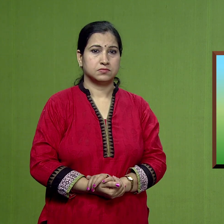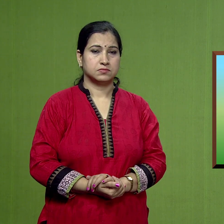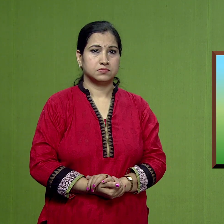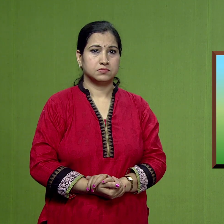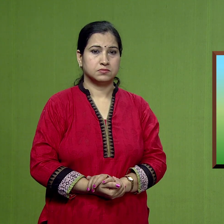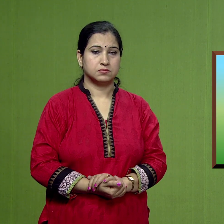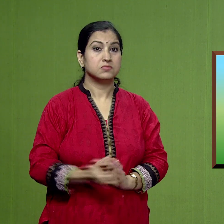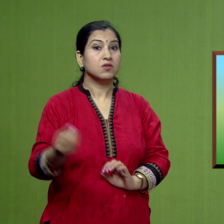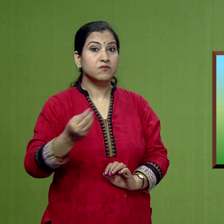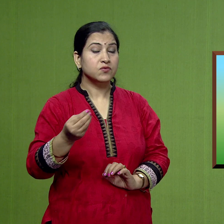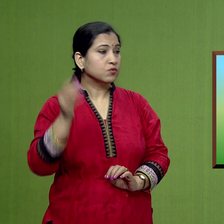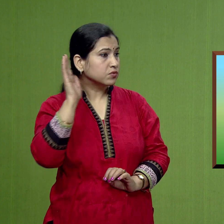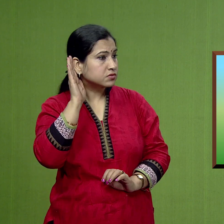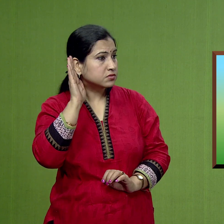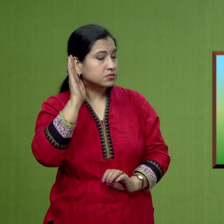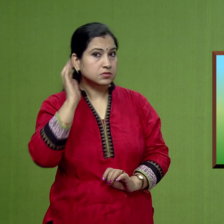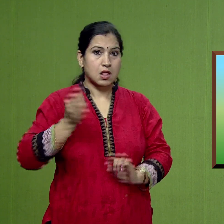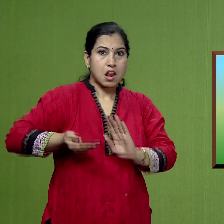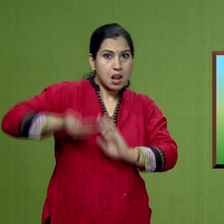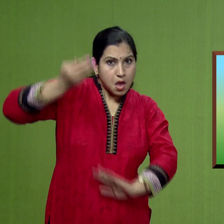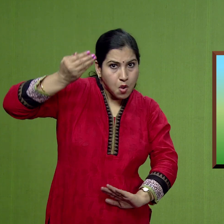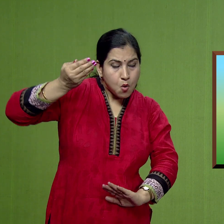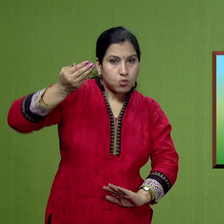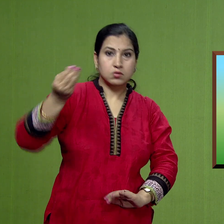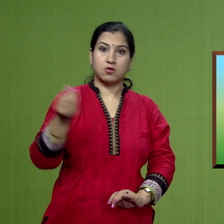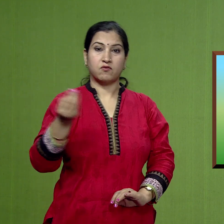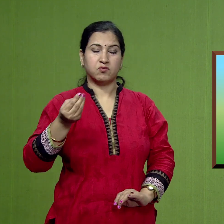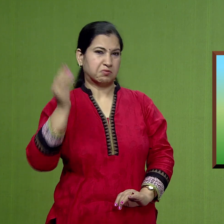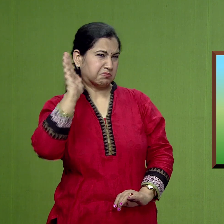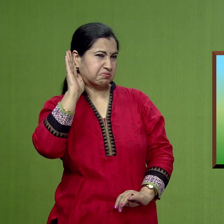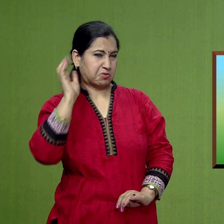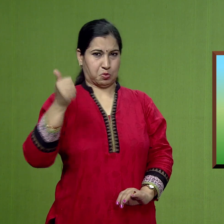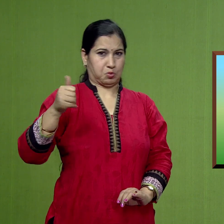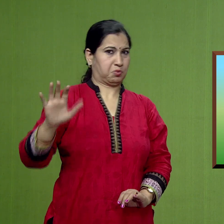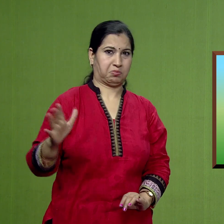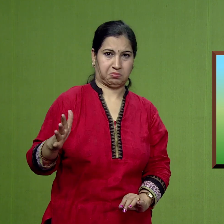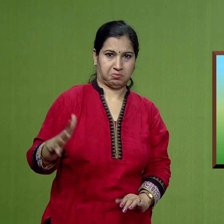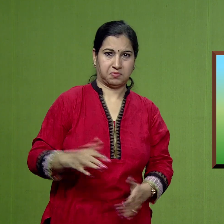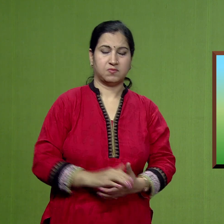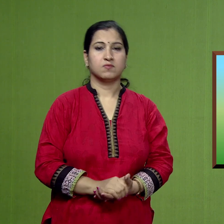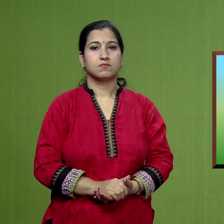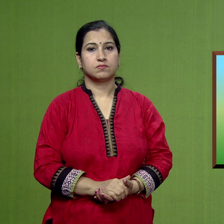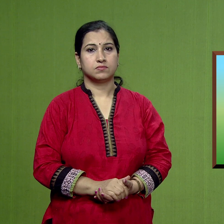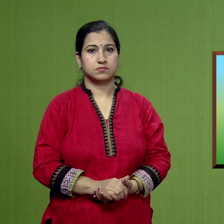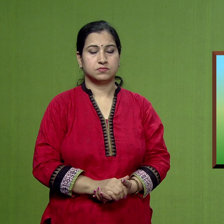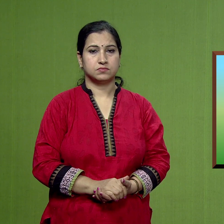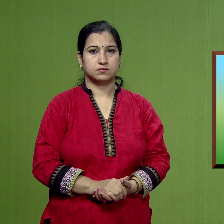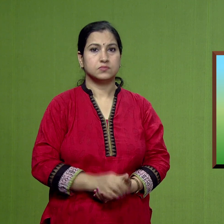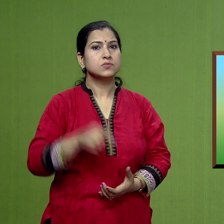Certain sounds are loud and unpleasant. So, what is